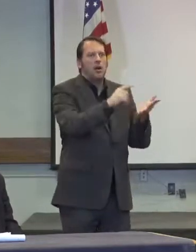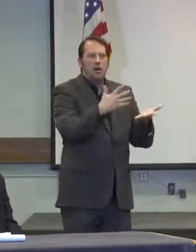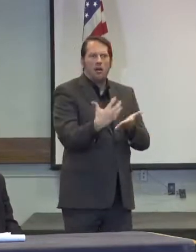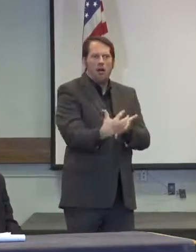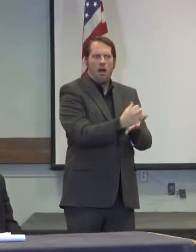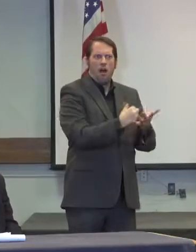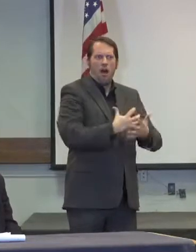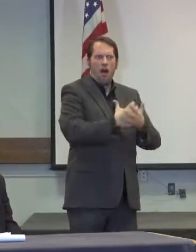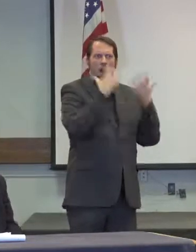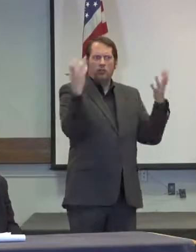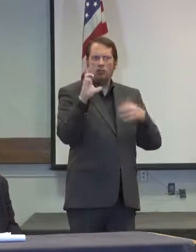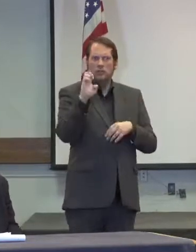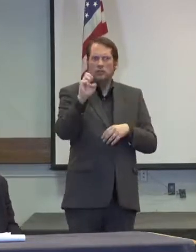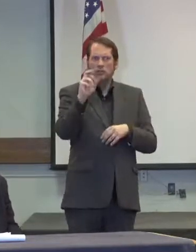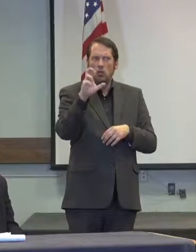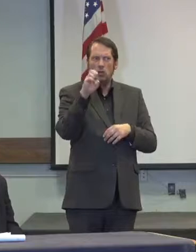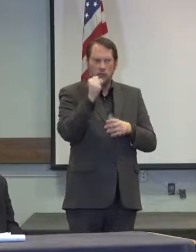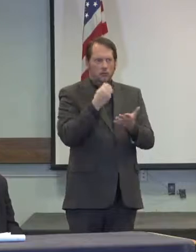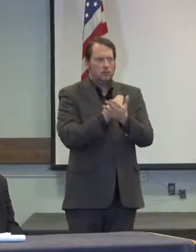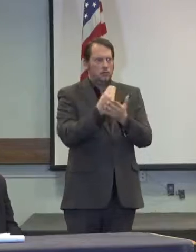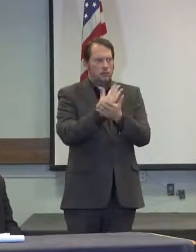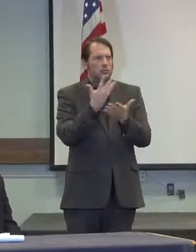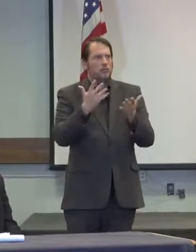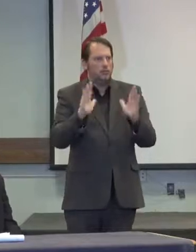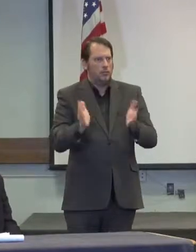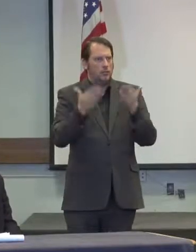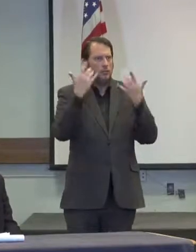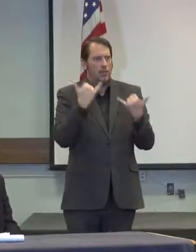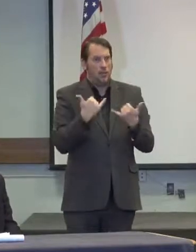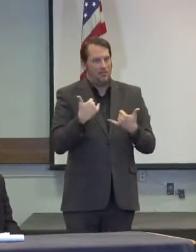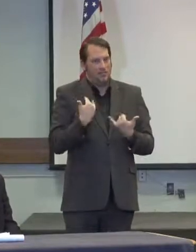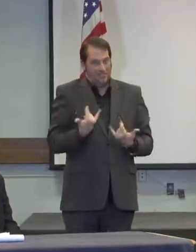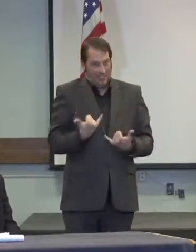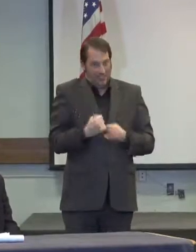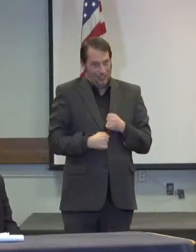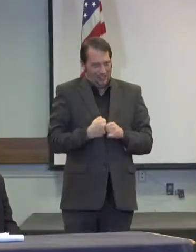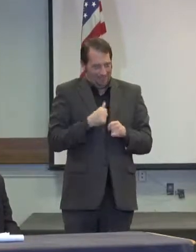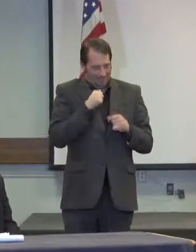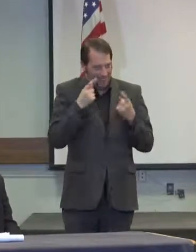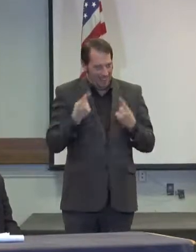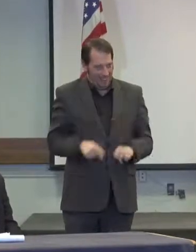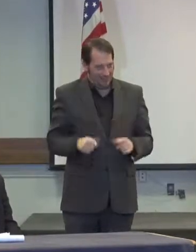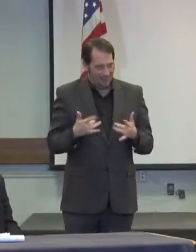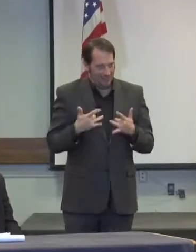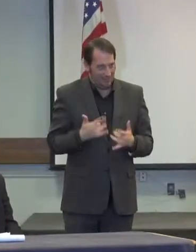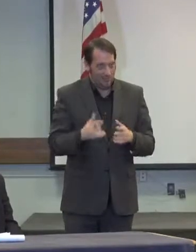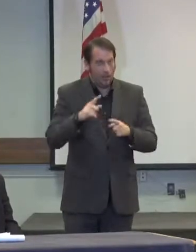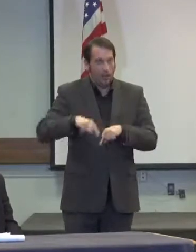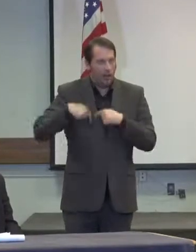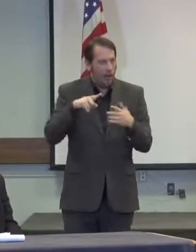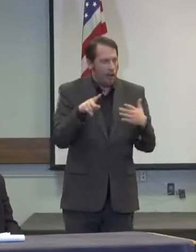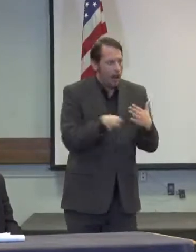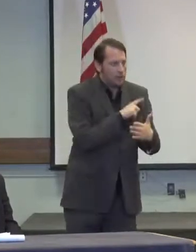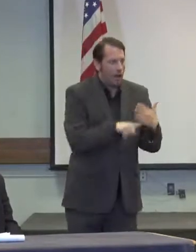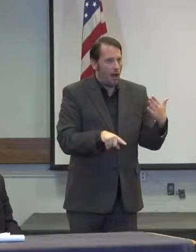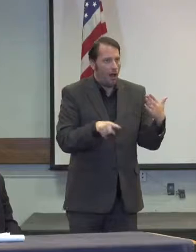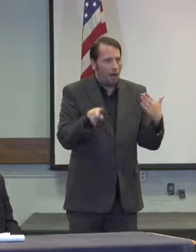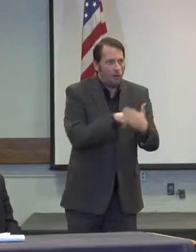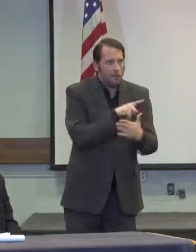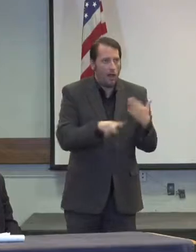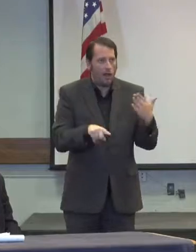spring fundraisers, and they're not having them this year. Pretty much everything has been canceled, and I expect that to